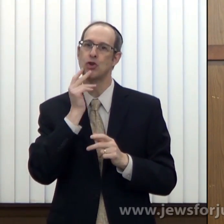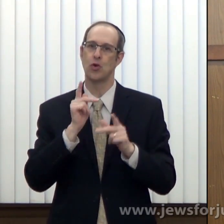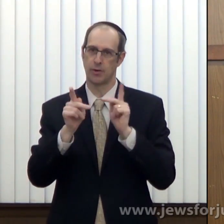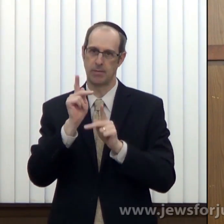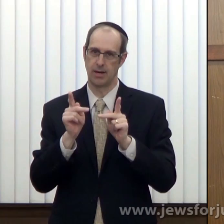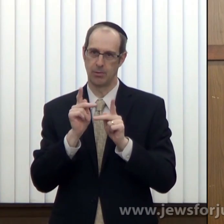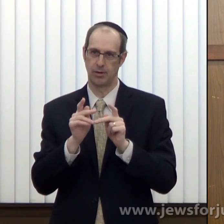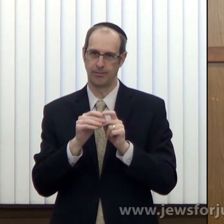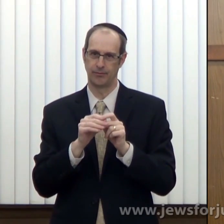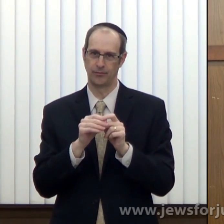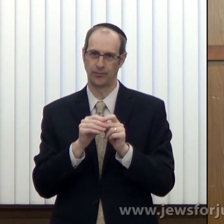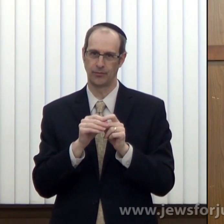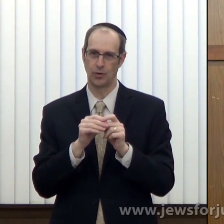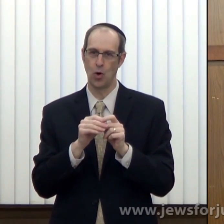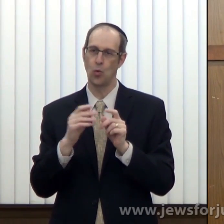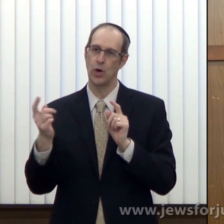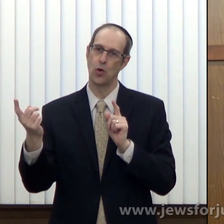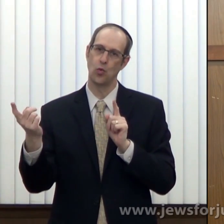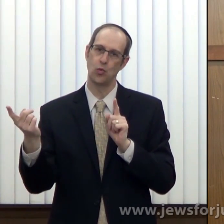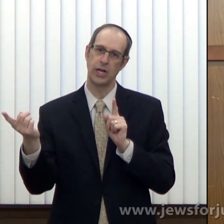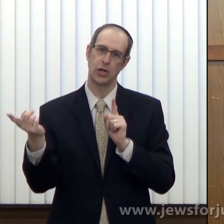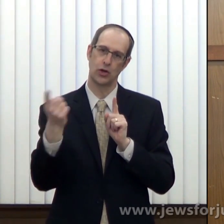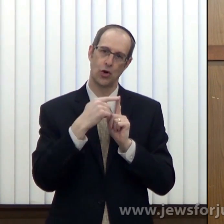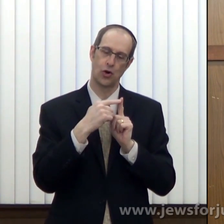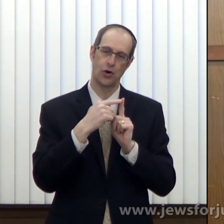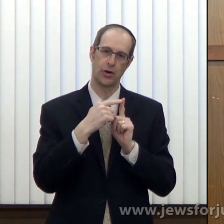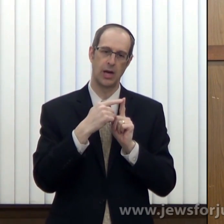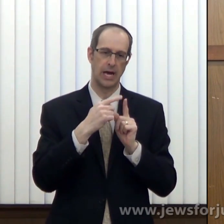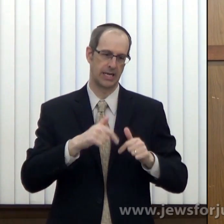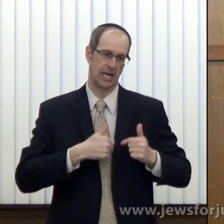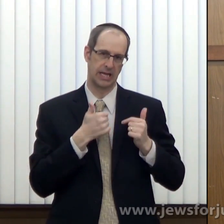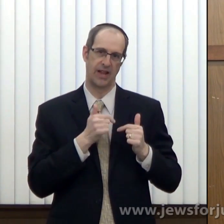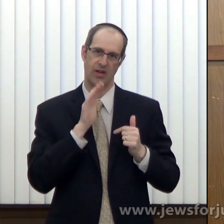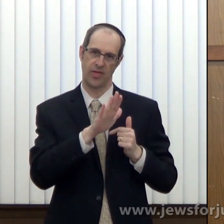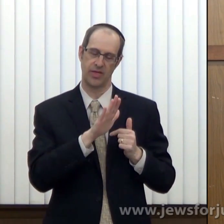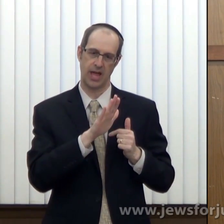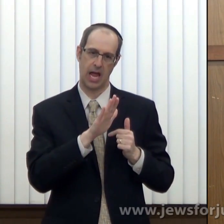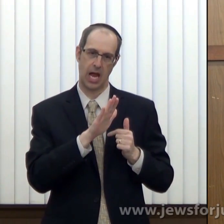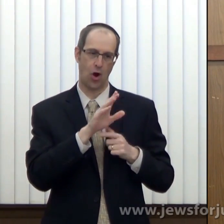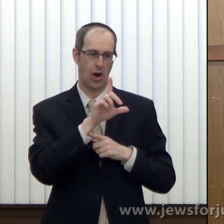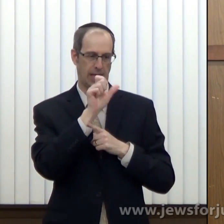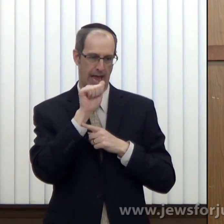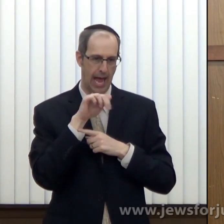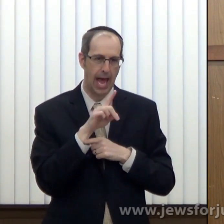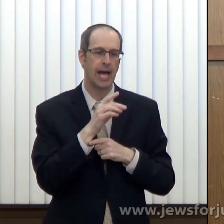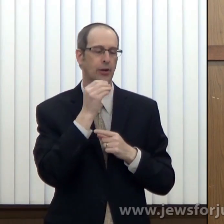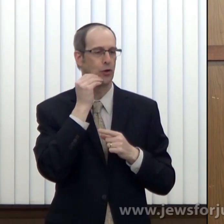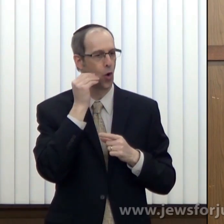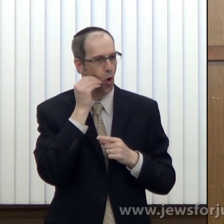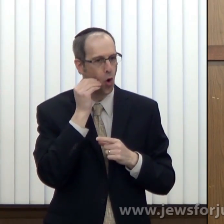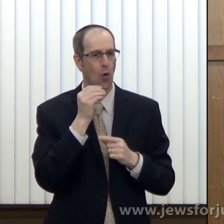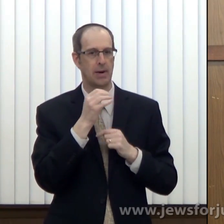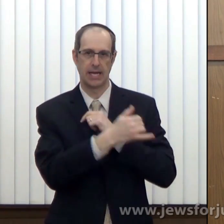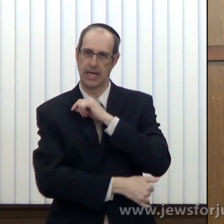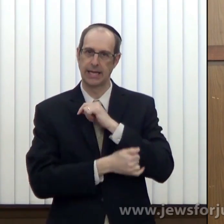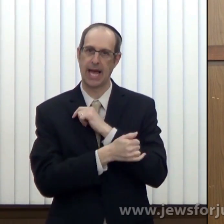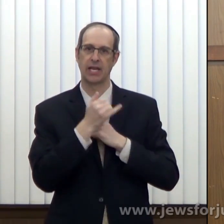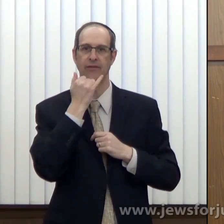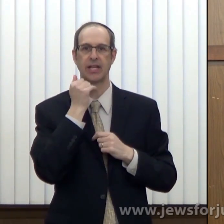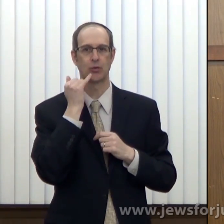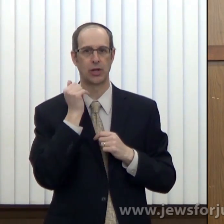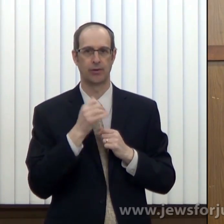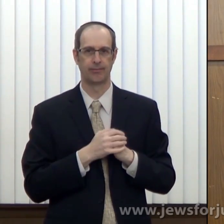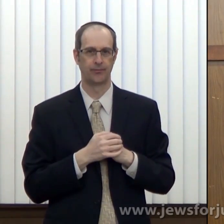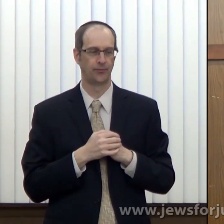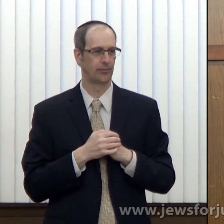people would return to live in their homeland in Eretz Yisrael, in the land